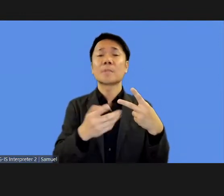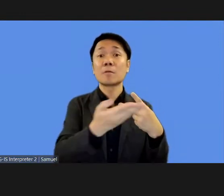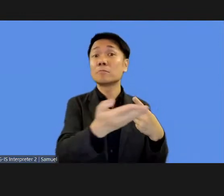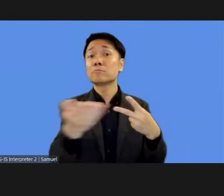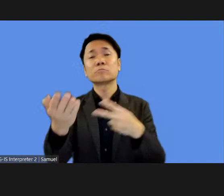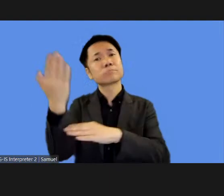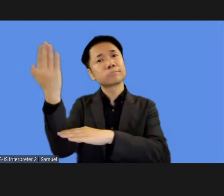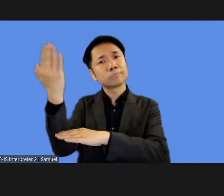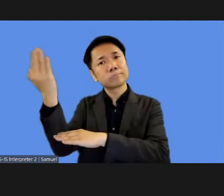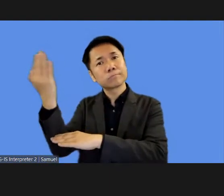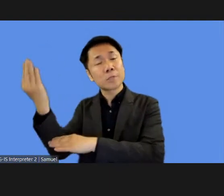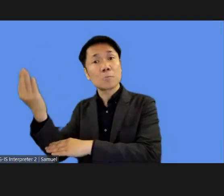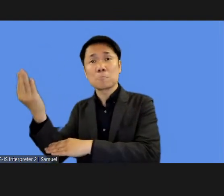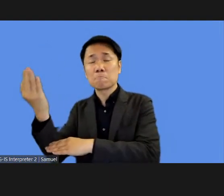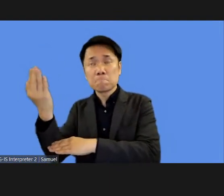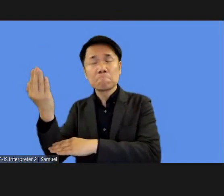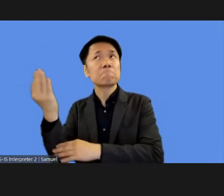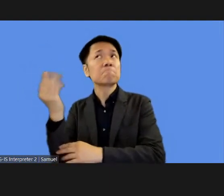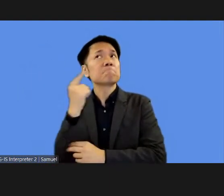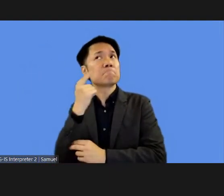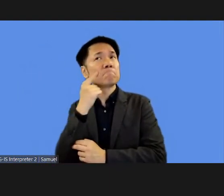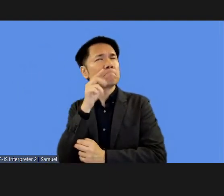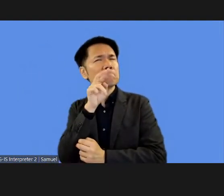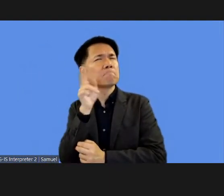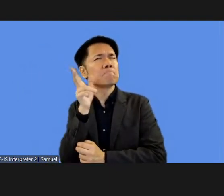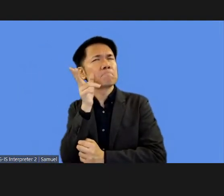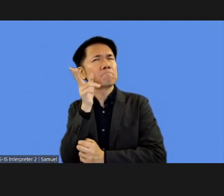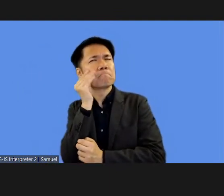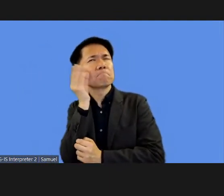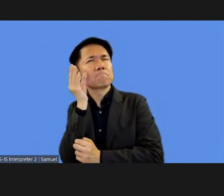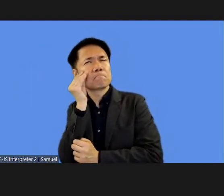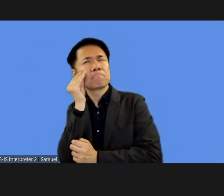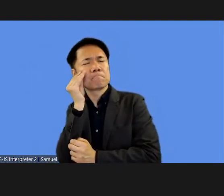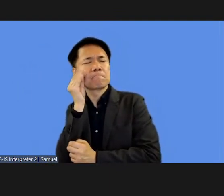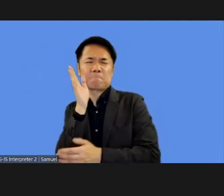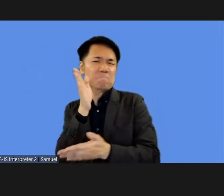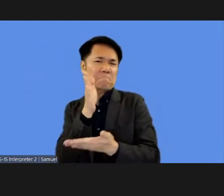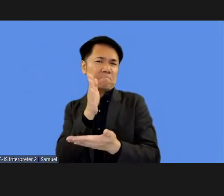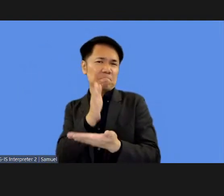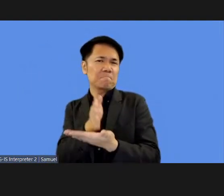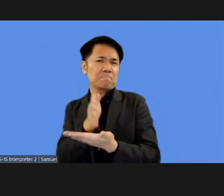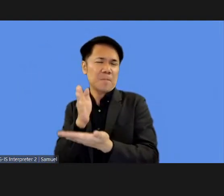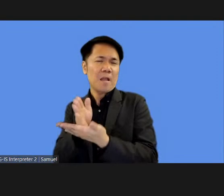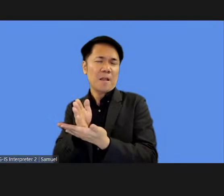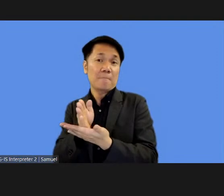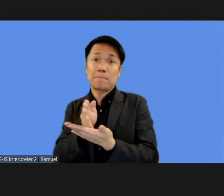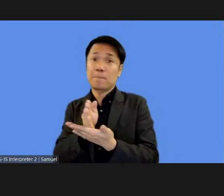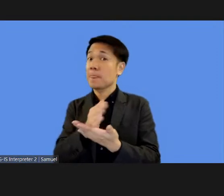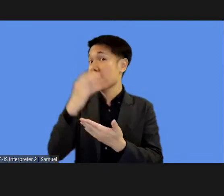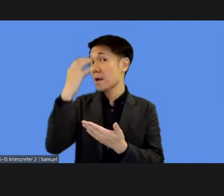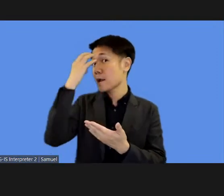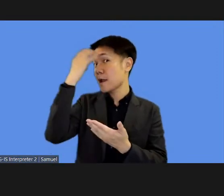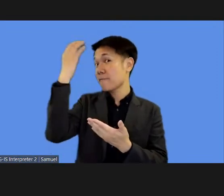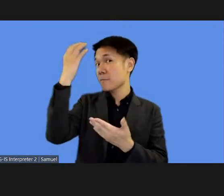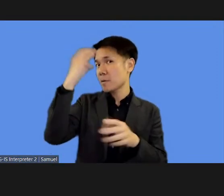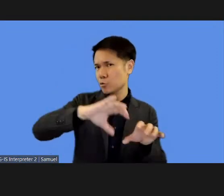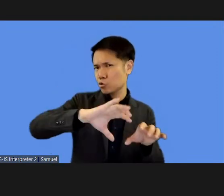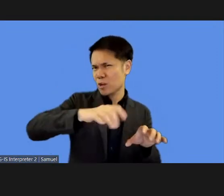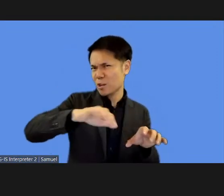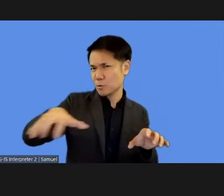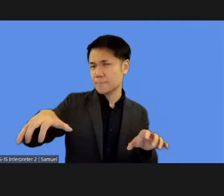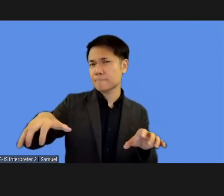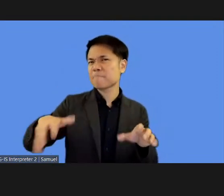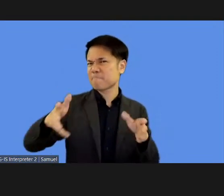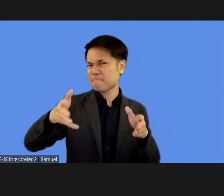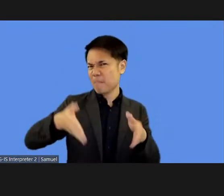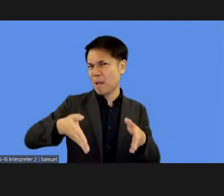clearly and that the fact that states should consider the